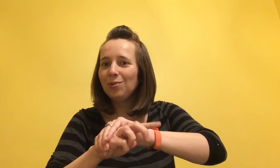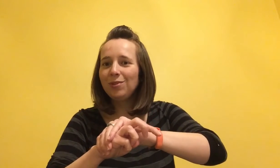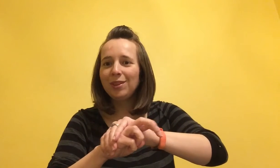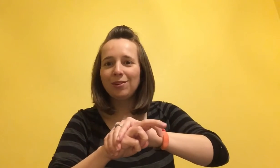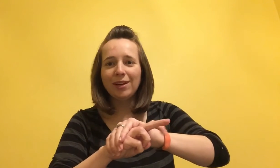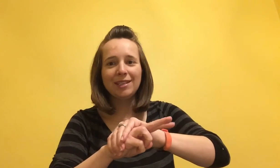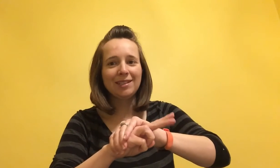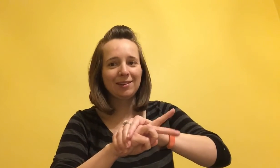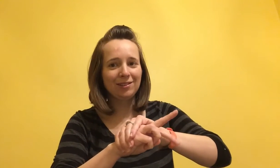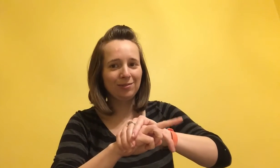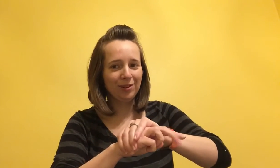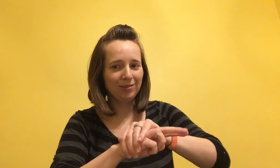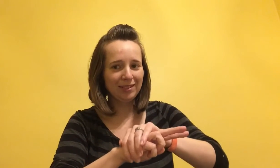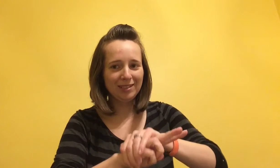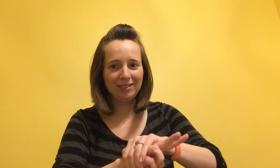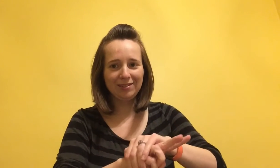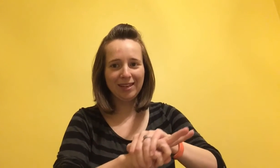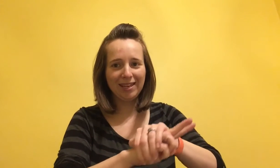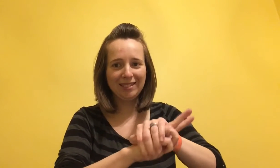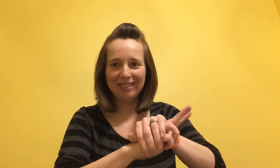move the little eye stalks around. Okay, so this is